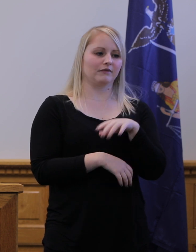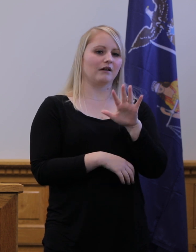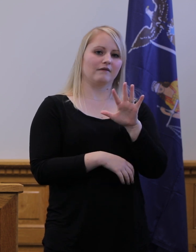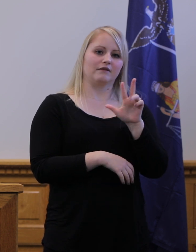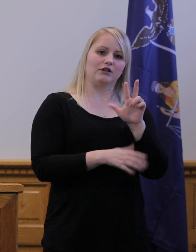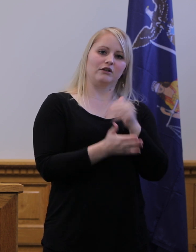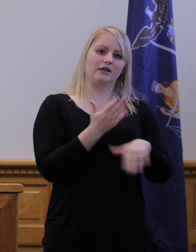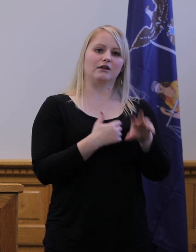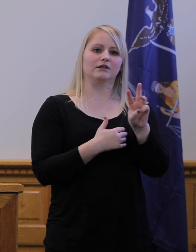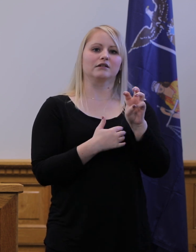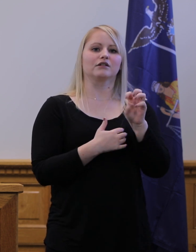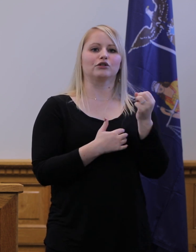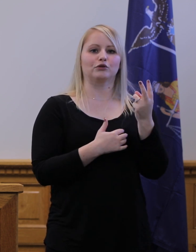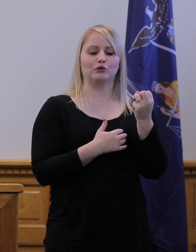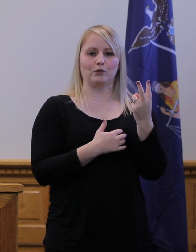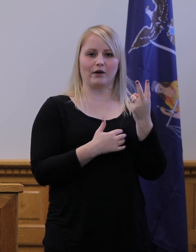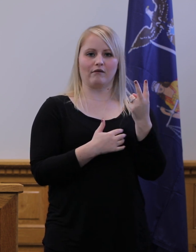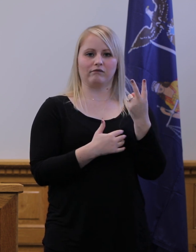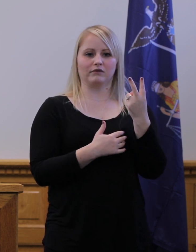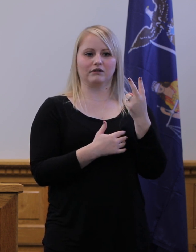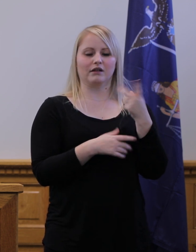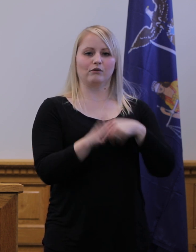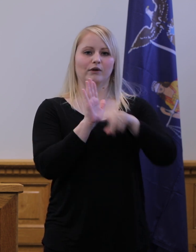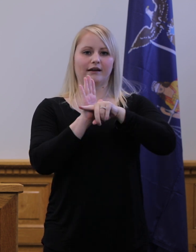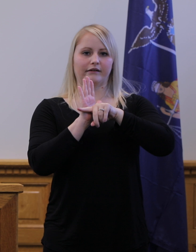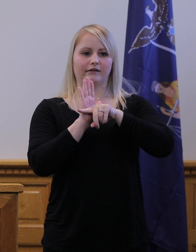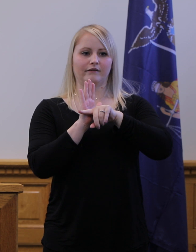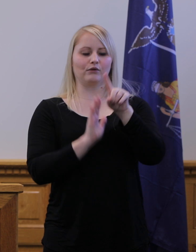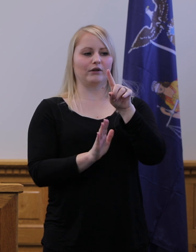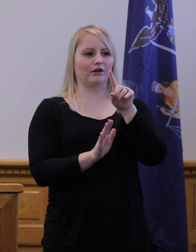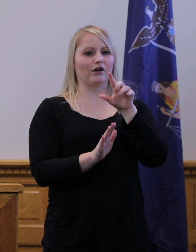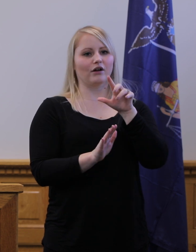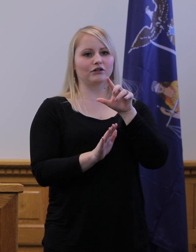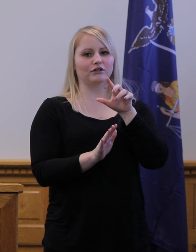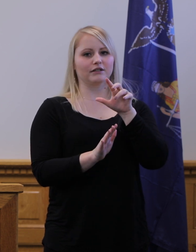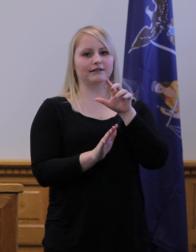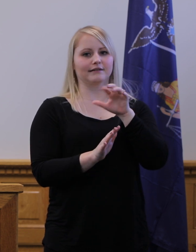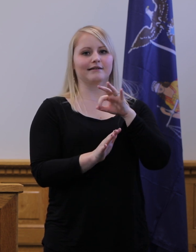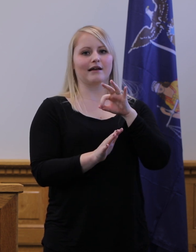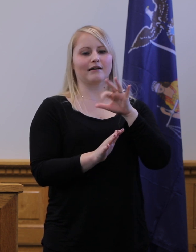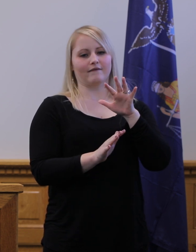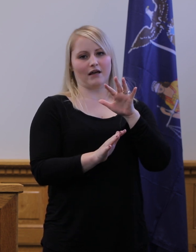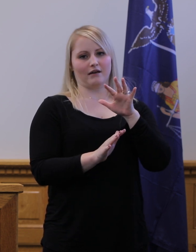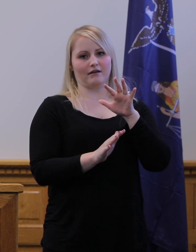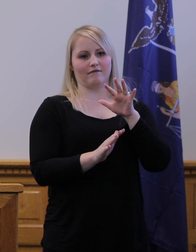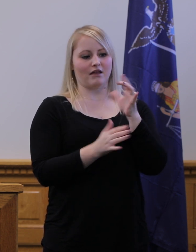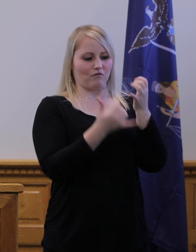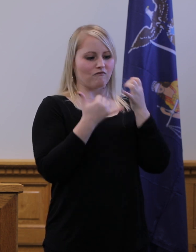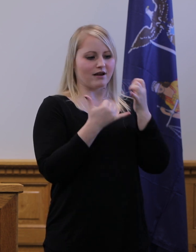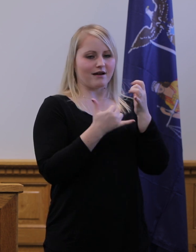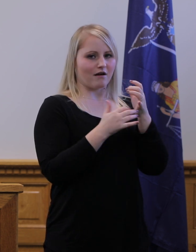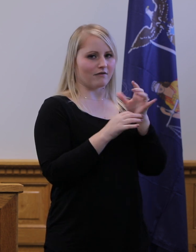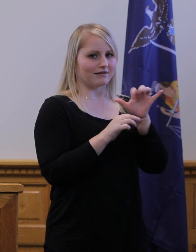53,612 negative tests reported, and we have 195 residents currently on mandatory isolation